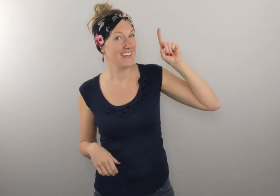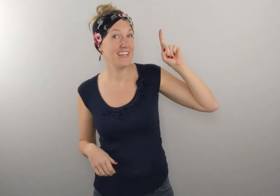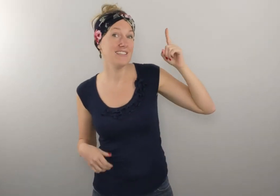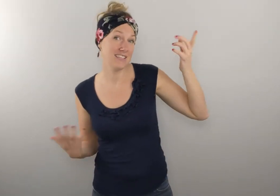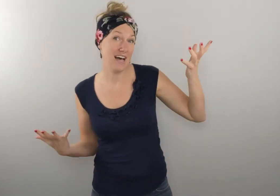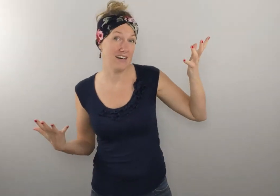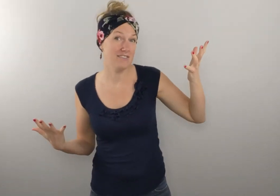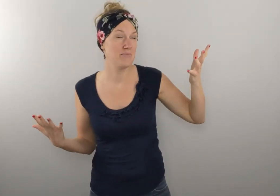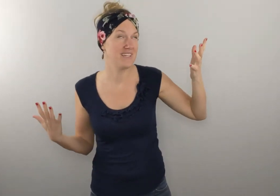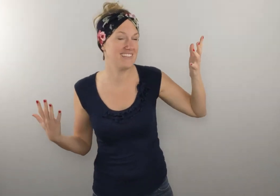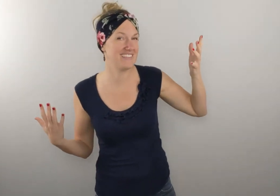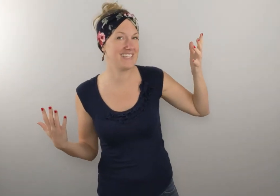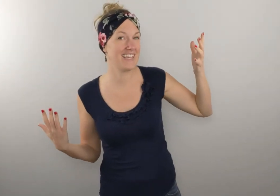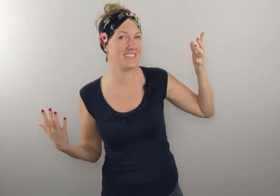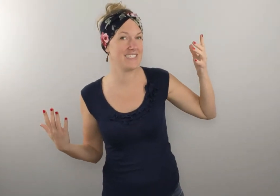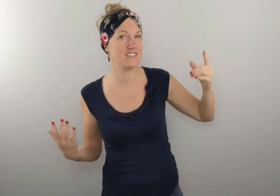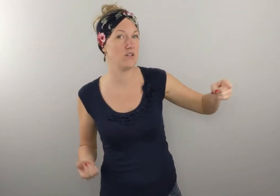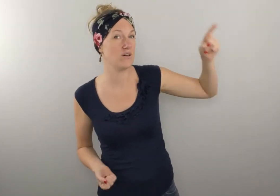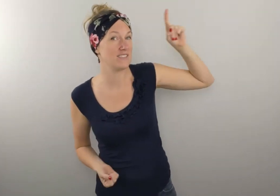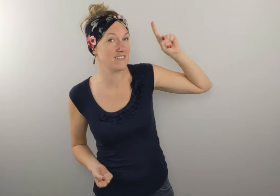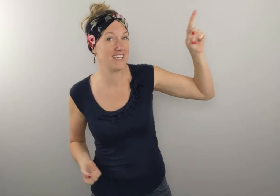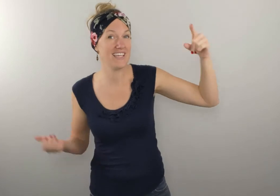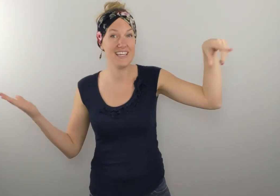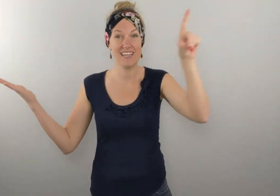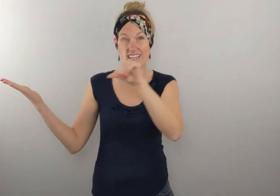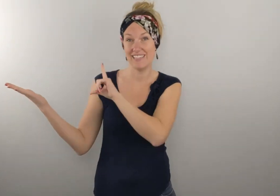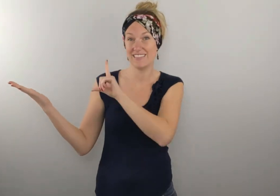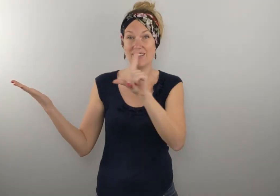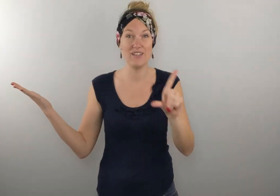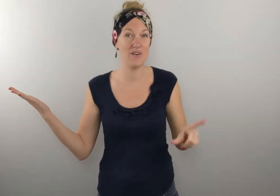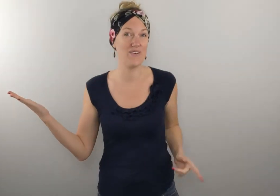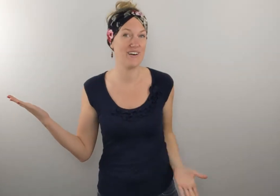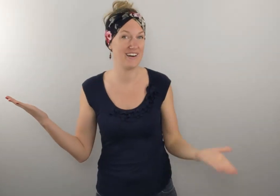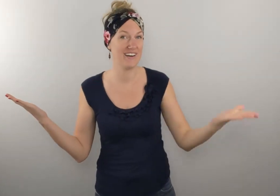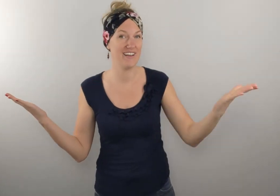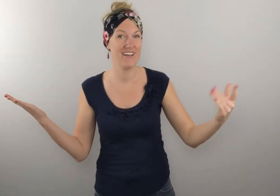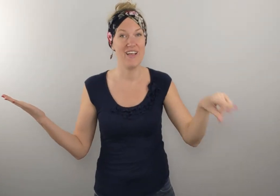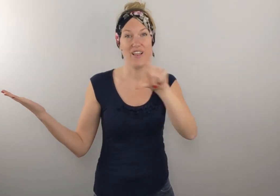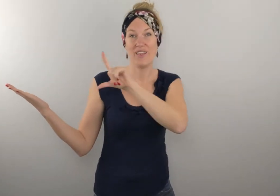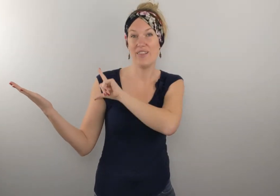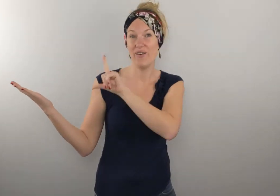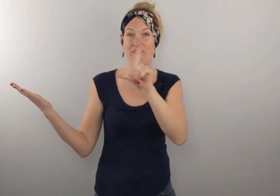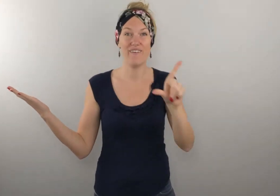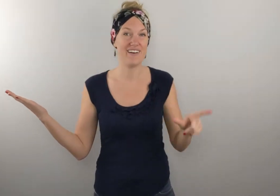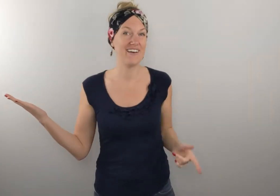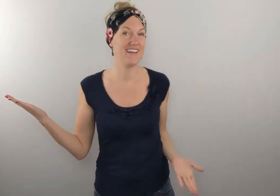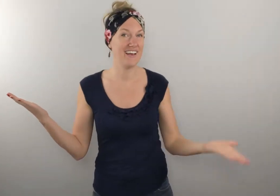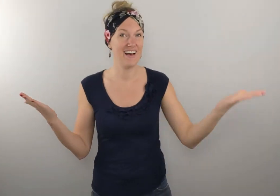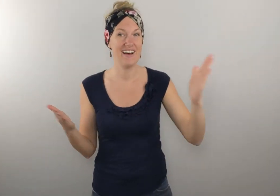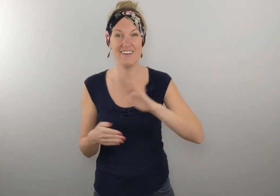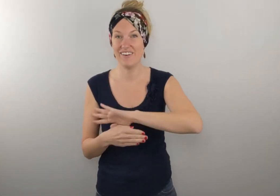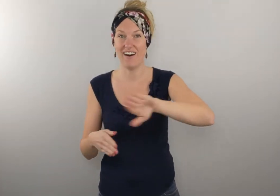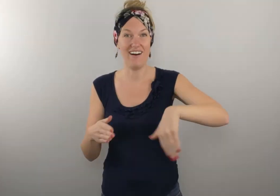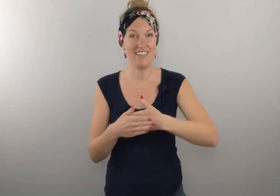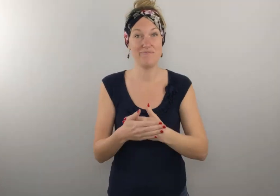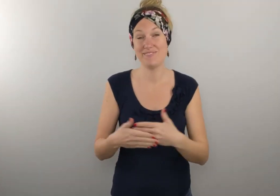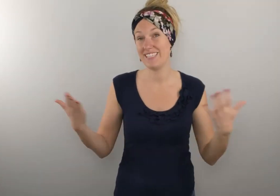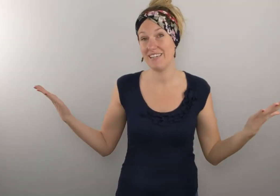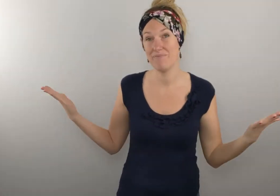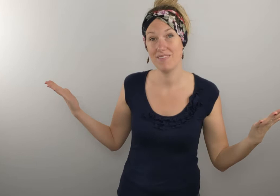is love, but in this case, he is Lord. So he is Lord, Lord of all. See, look